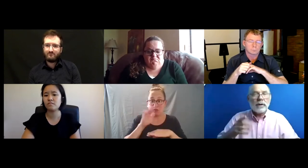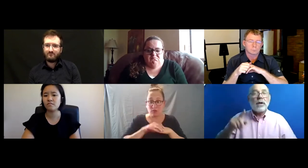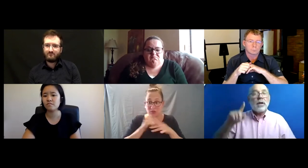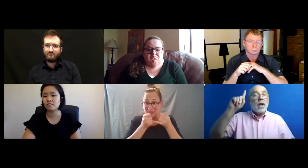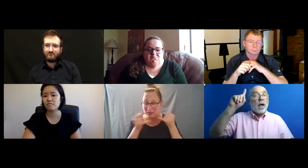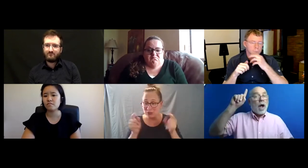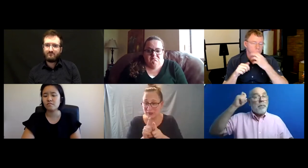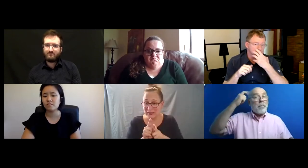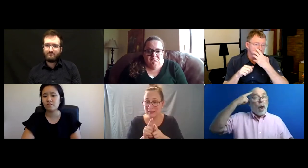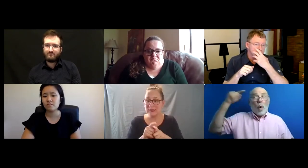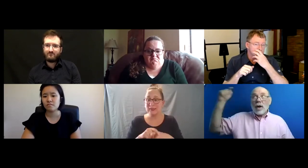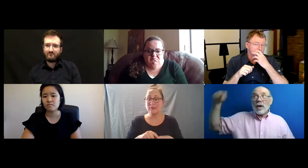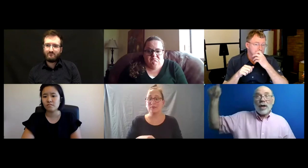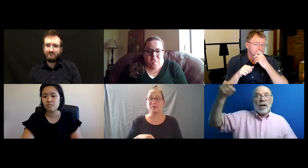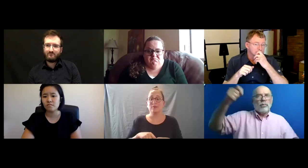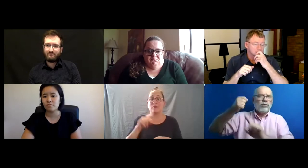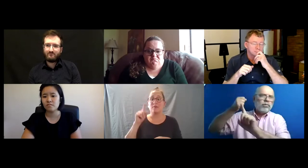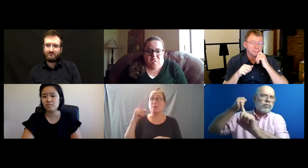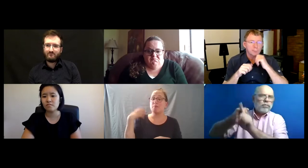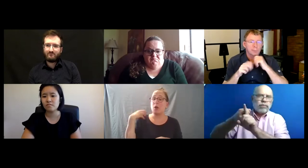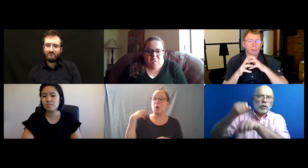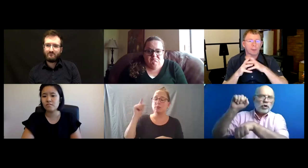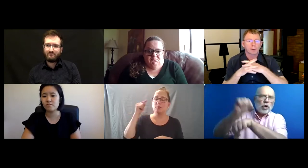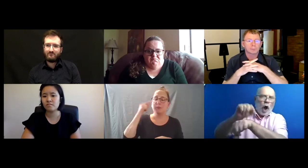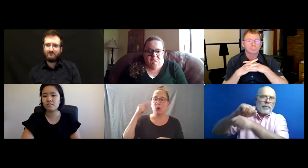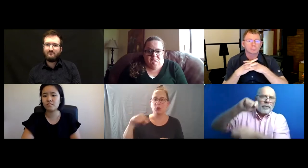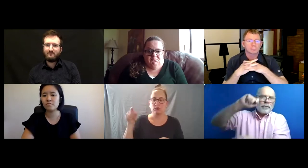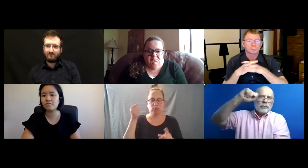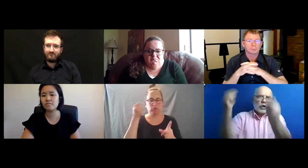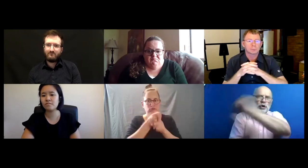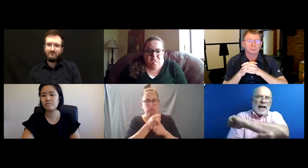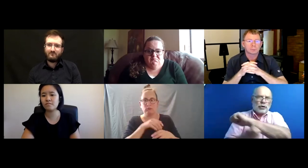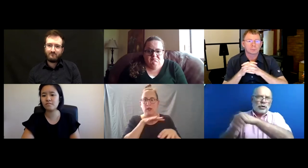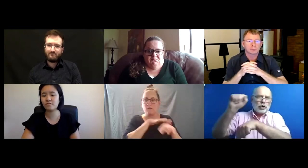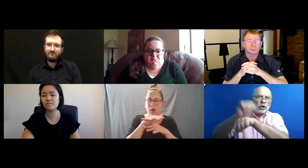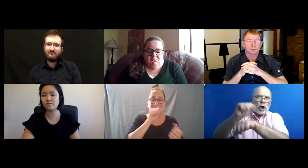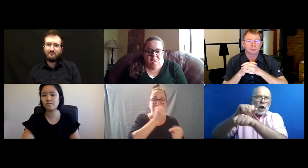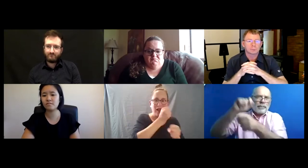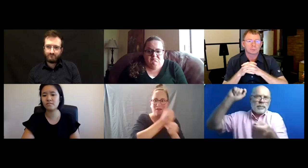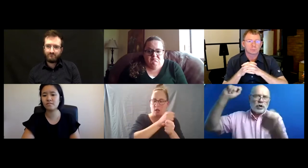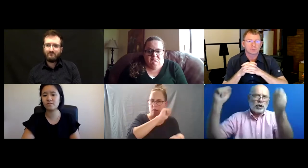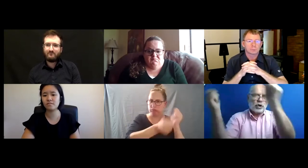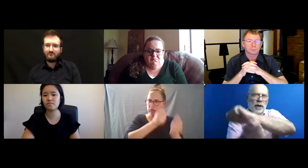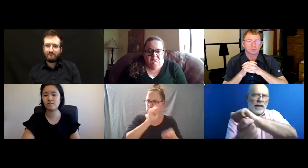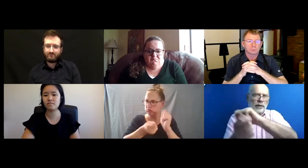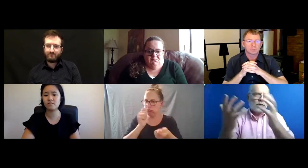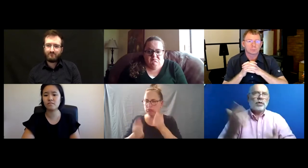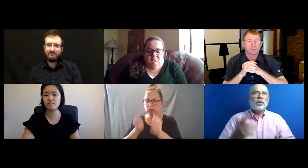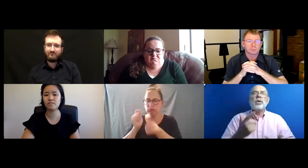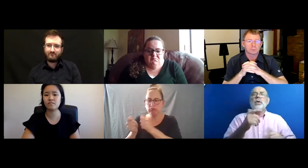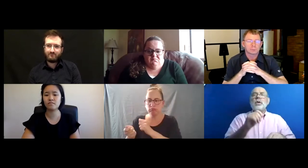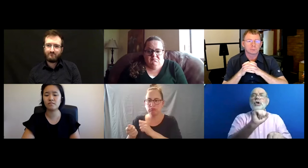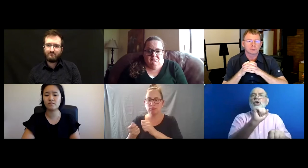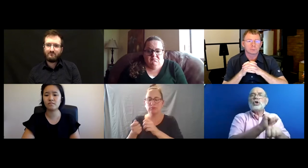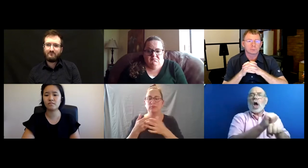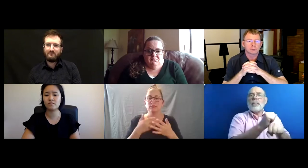We're seeing interpreting services provided online. And employment opportunities have